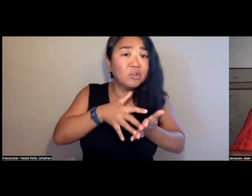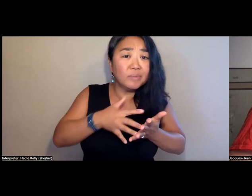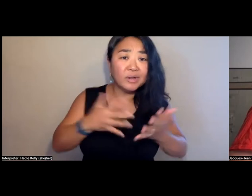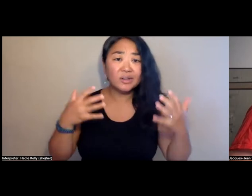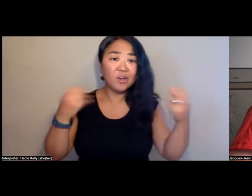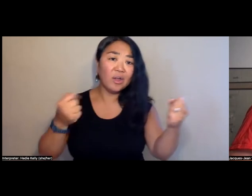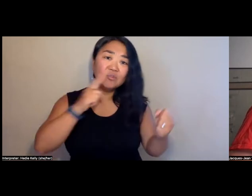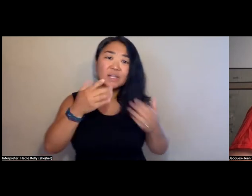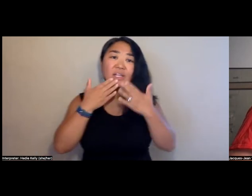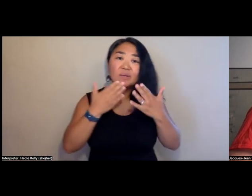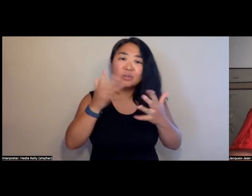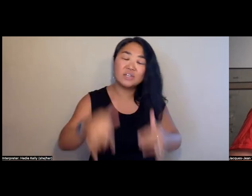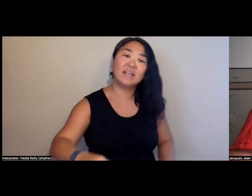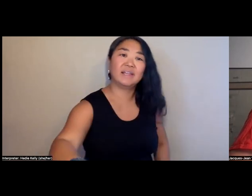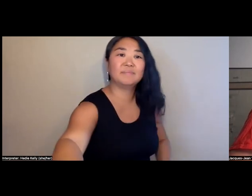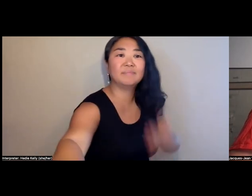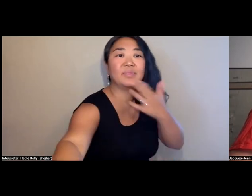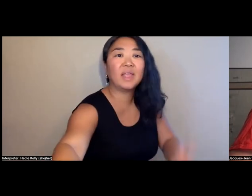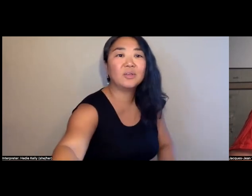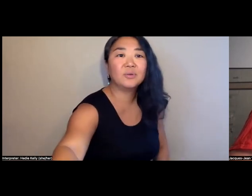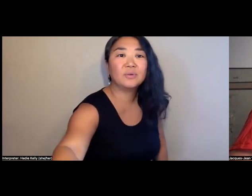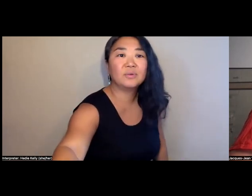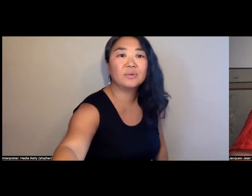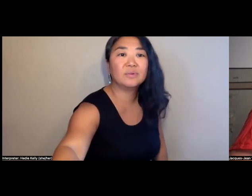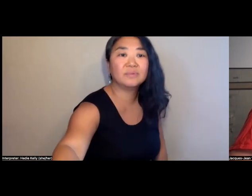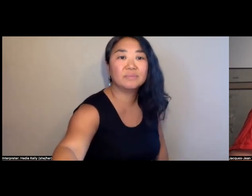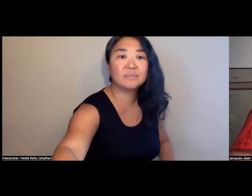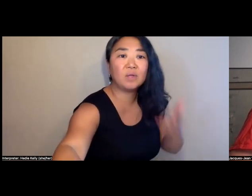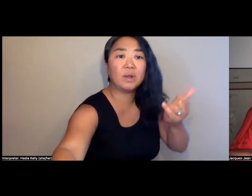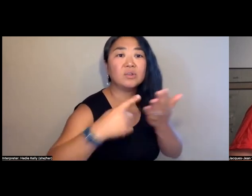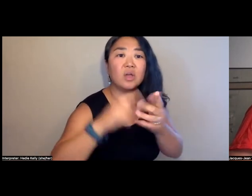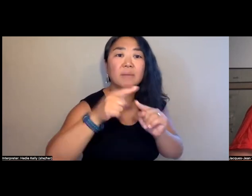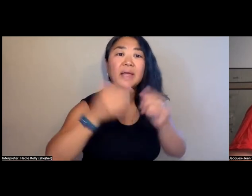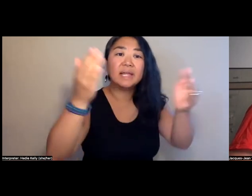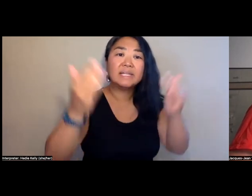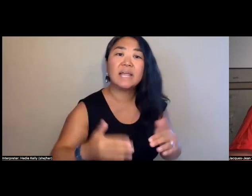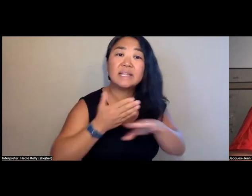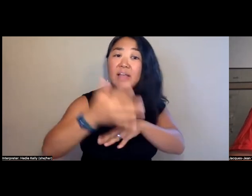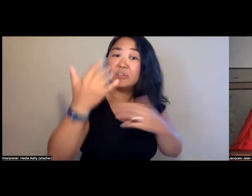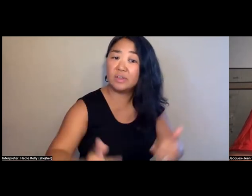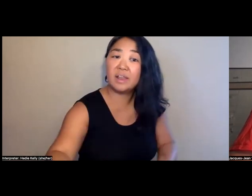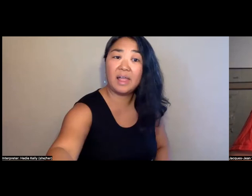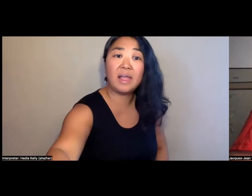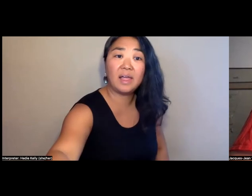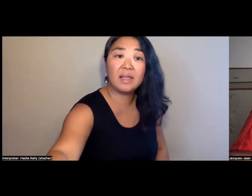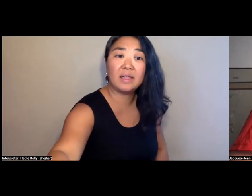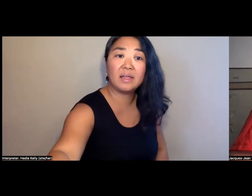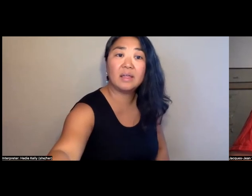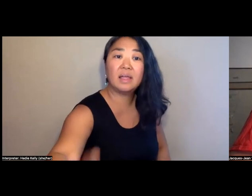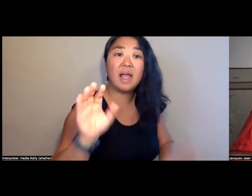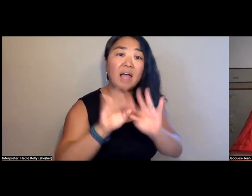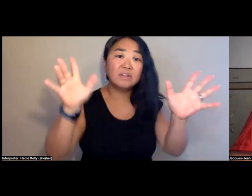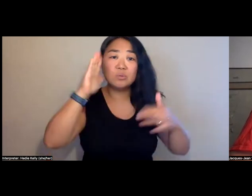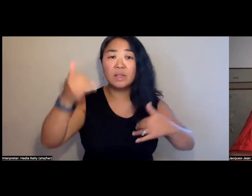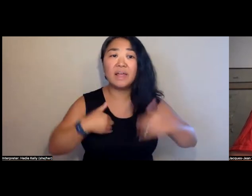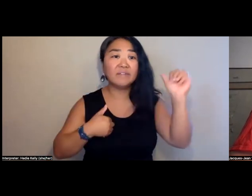you. I want to talk a little bit about what comes next after today. Obviously, it's 10 days of walks and a party. You know